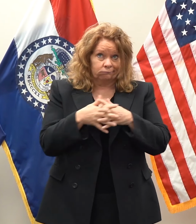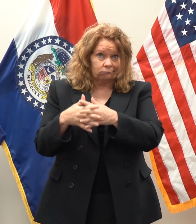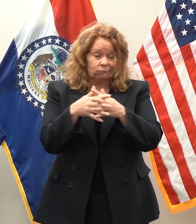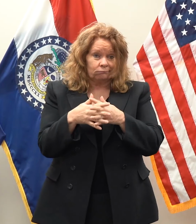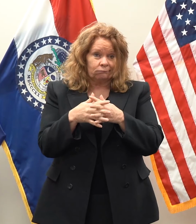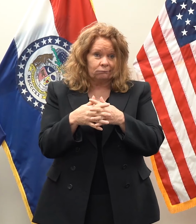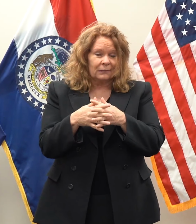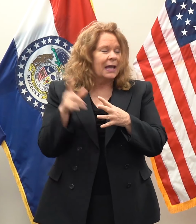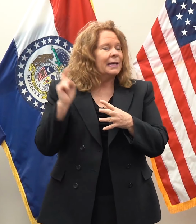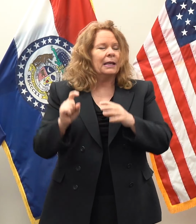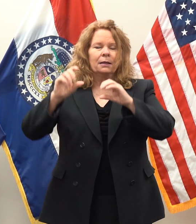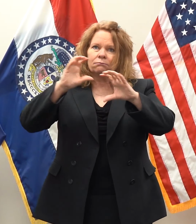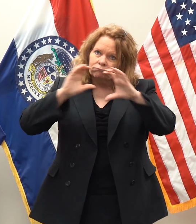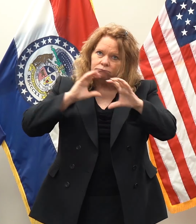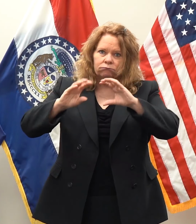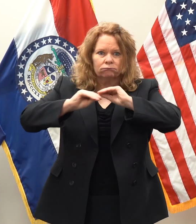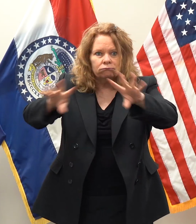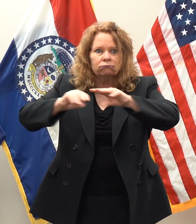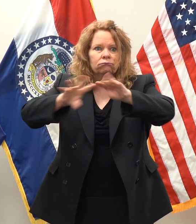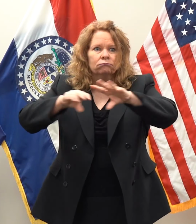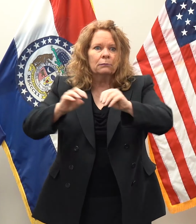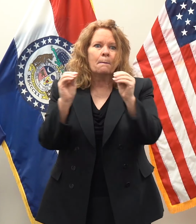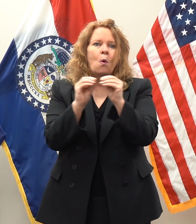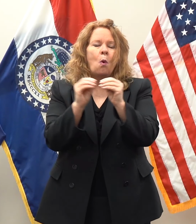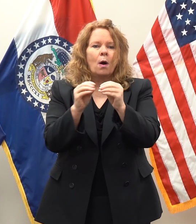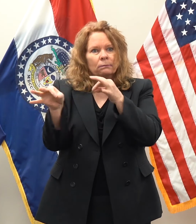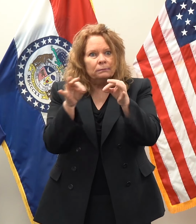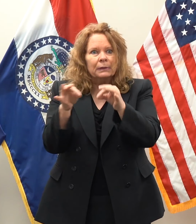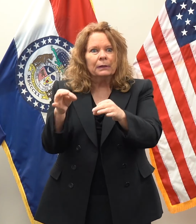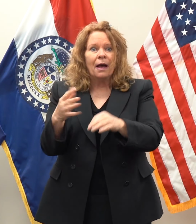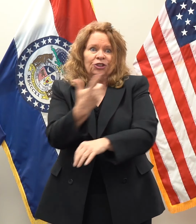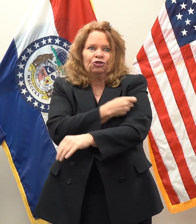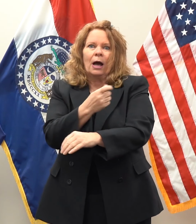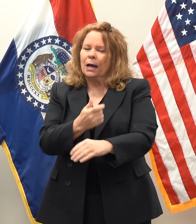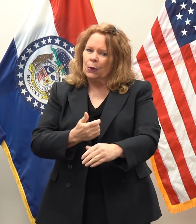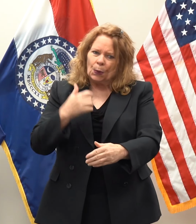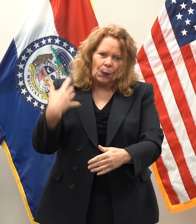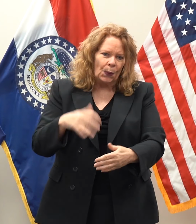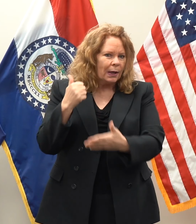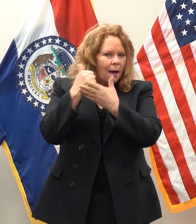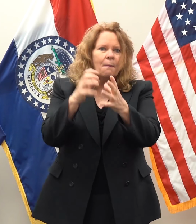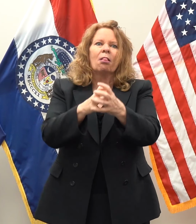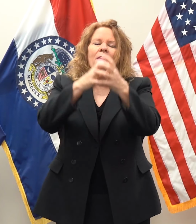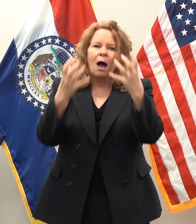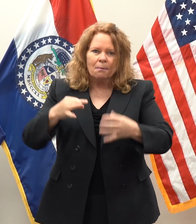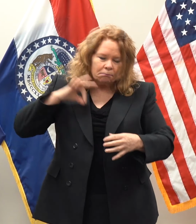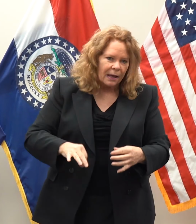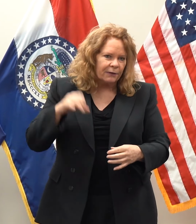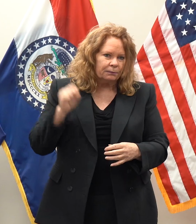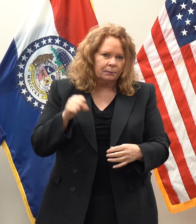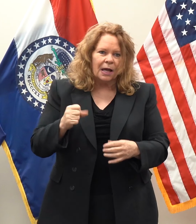we just need more communication about the benefits of the vaccine, and we need to let everyone know when it's available and be as flexible as we